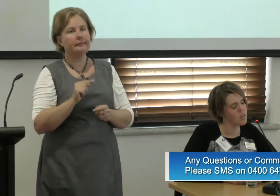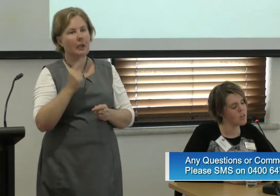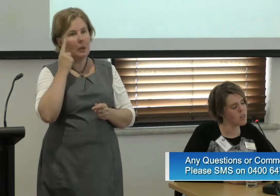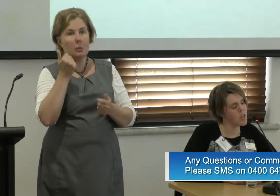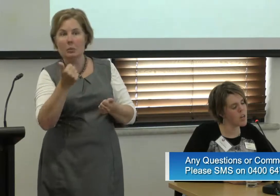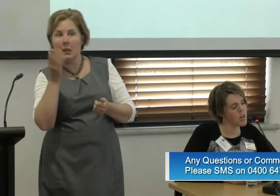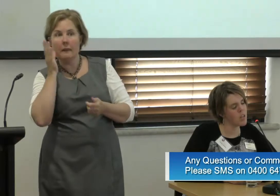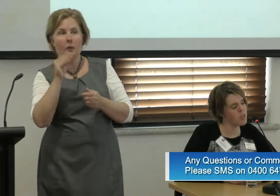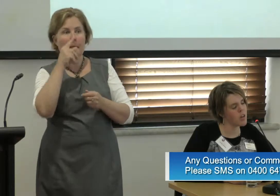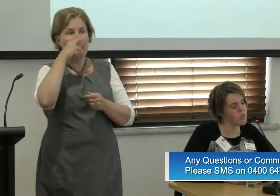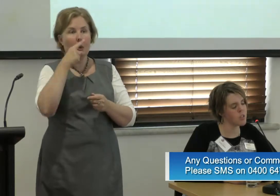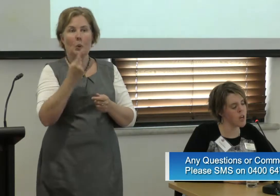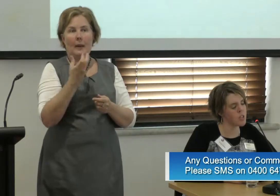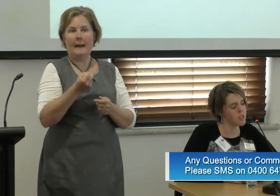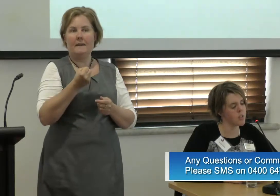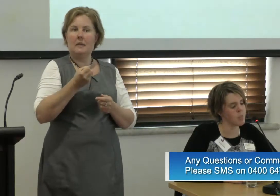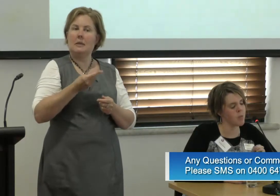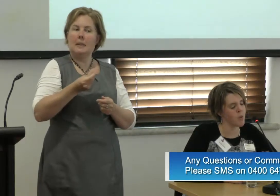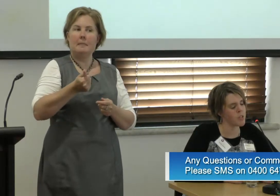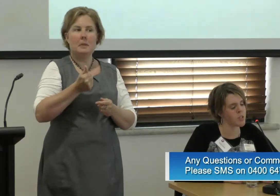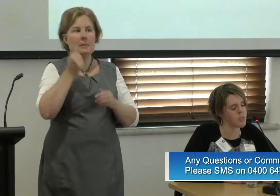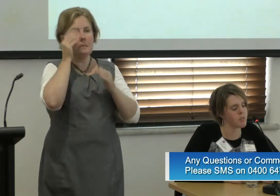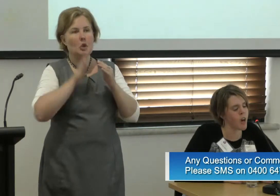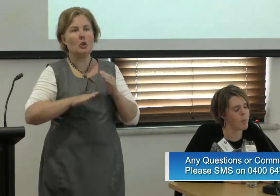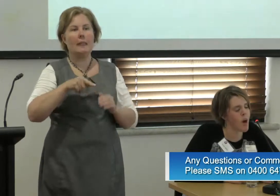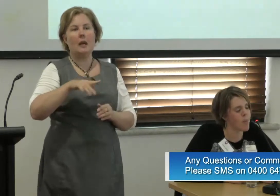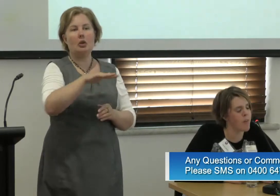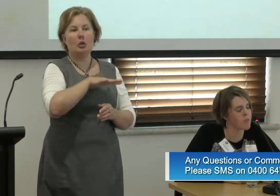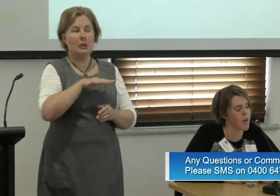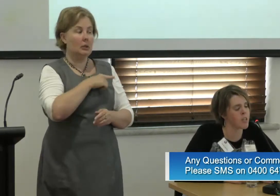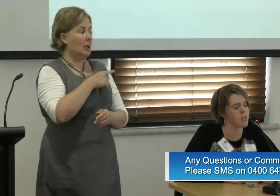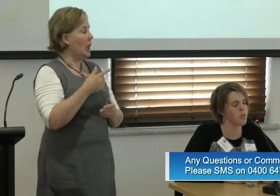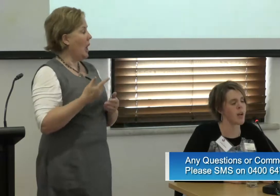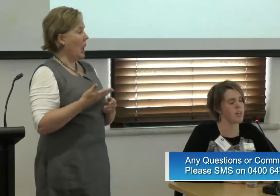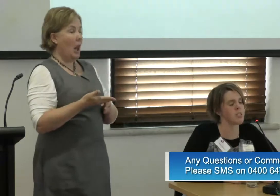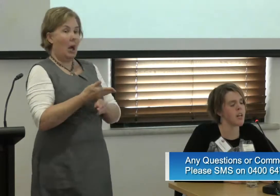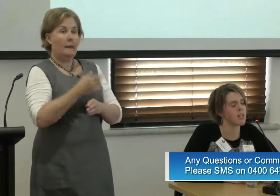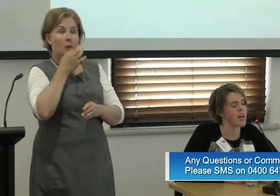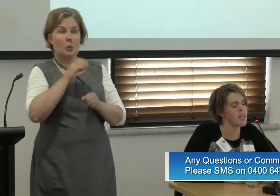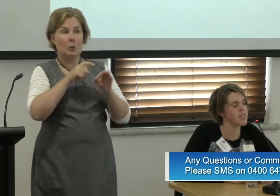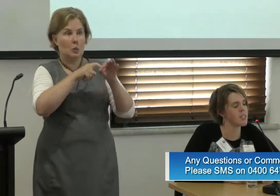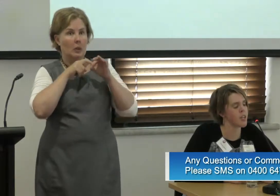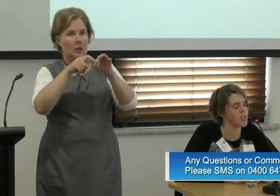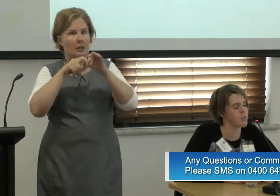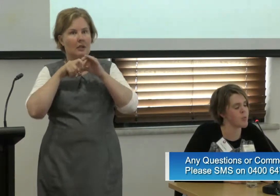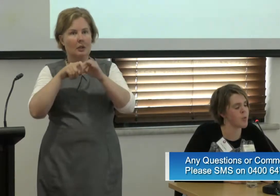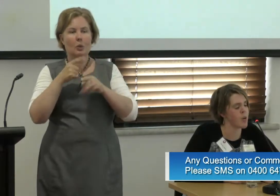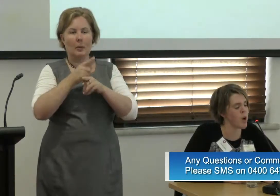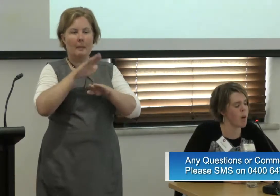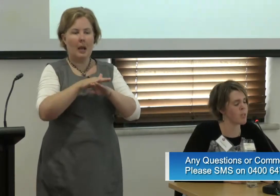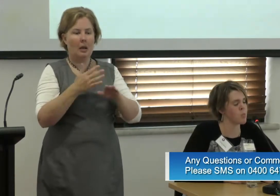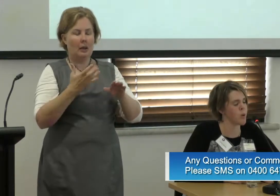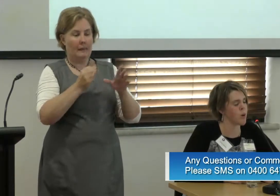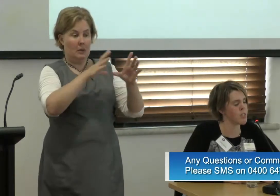here. Yeah, and look, the last couple of questions that have come up have related to, I guess, that intersection between